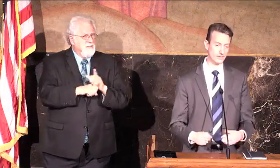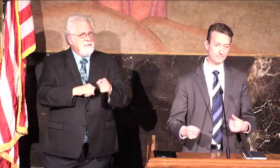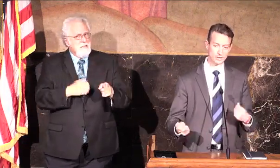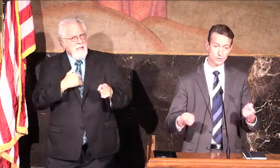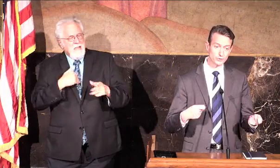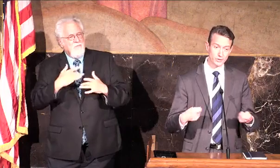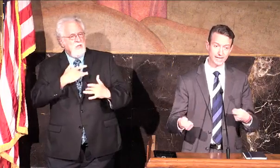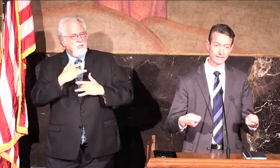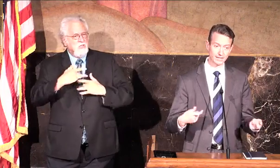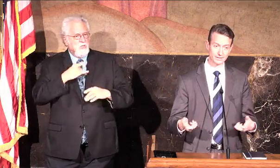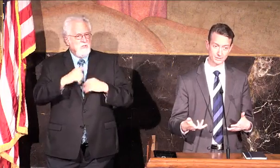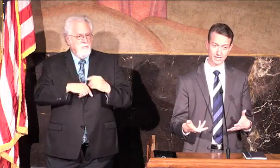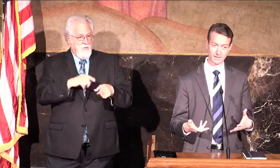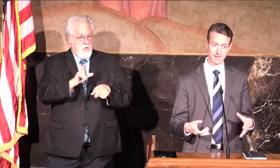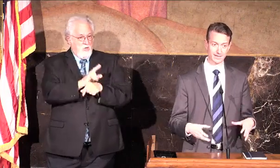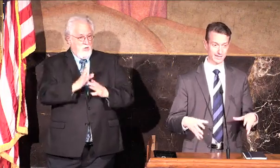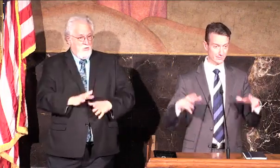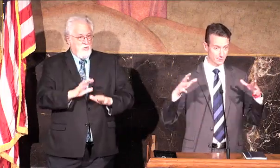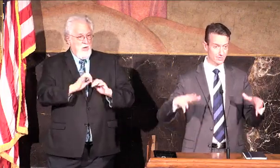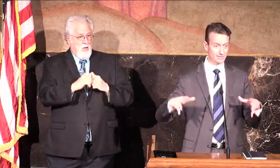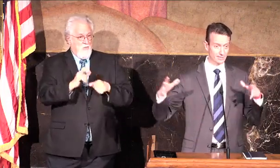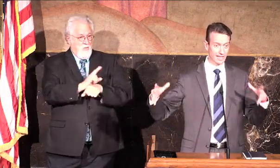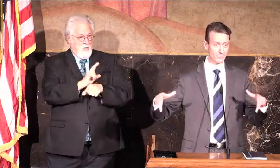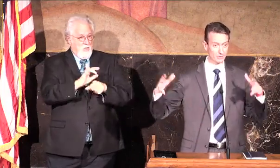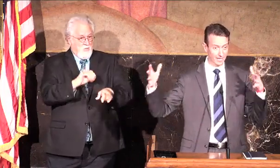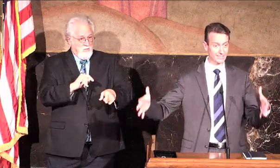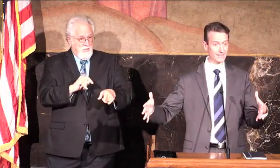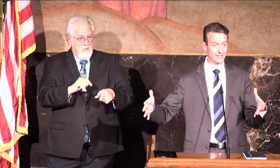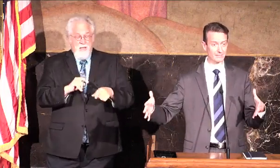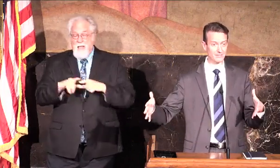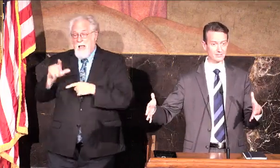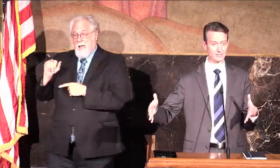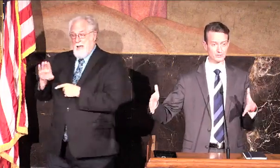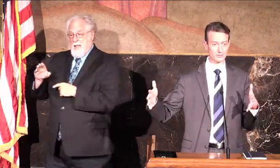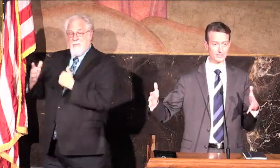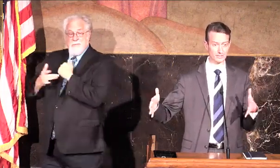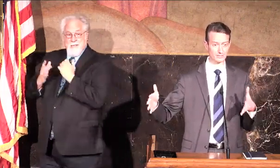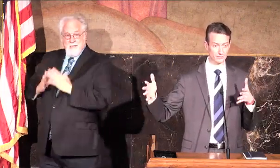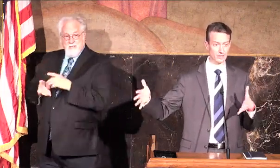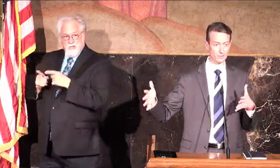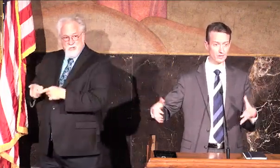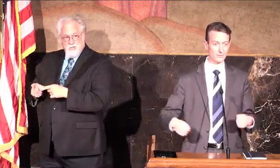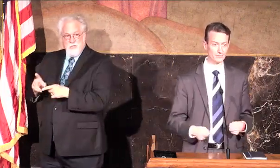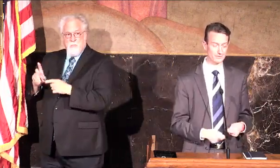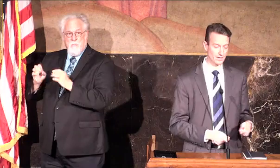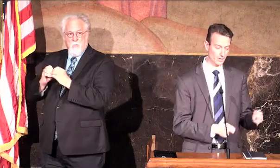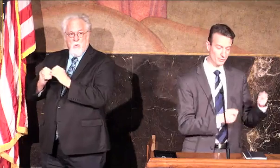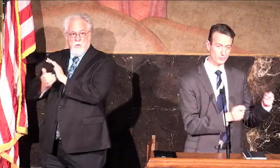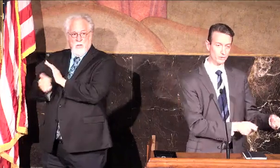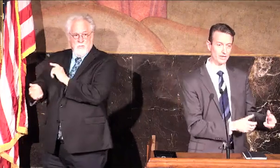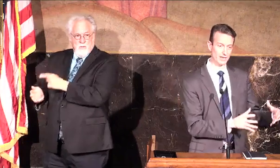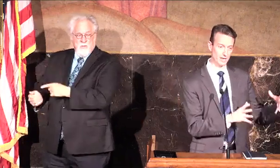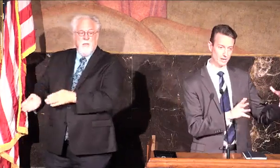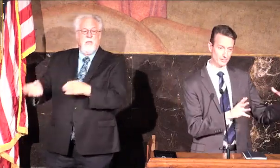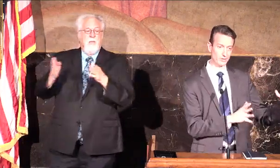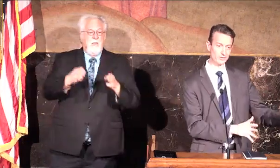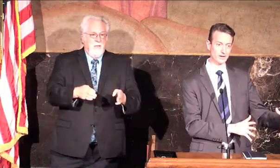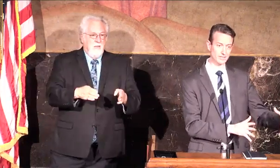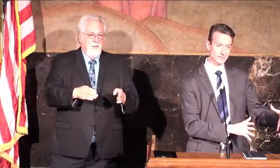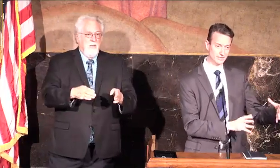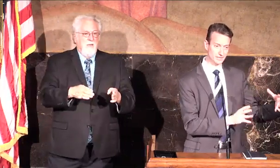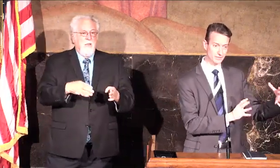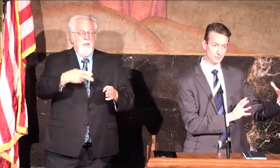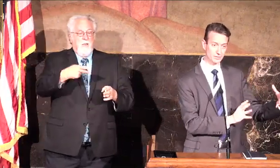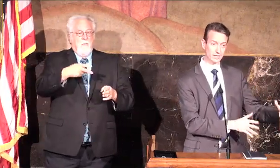about user handling. So again, if you're doing this in a lab where a lab technician is doing the test, we have a lot more confidence. When you put a